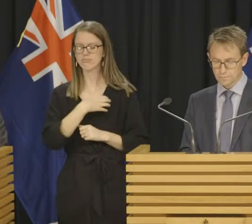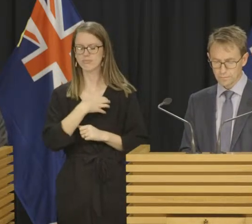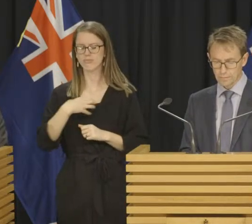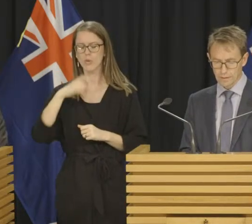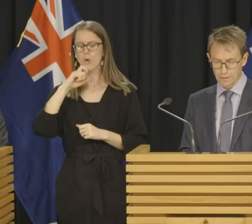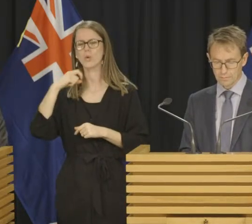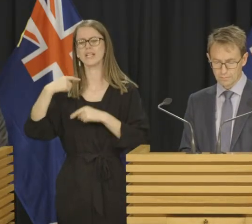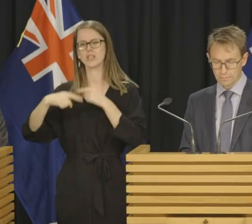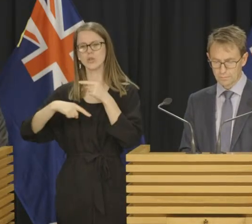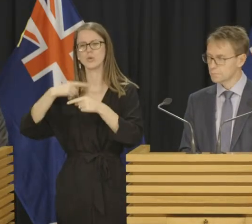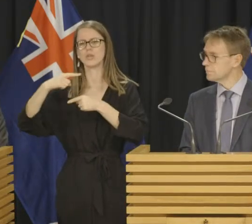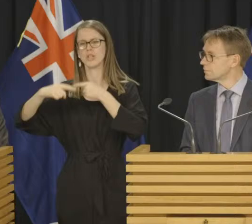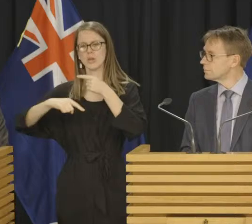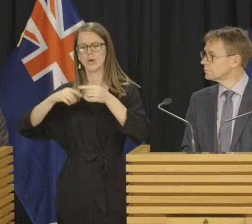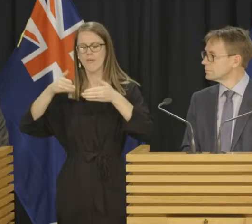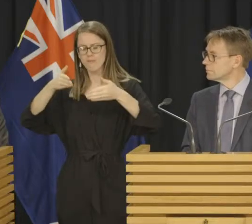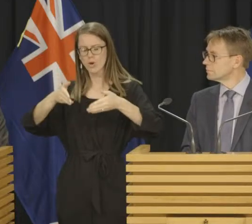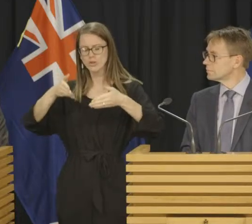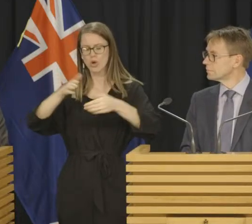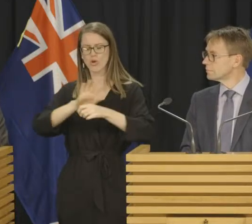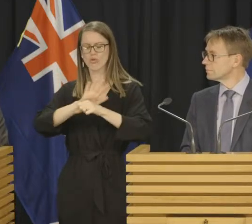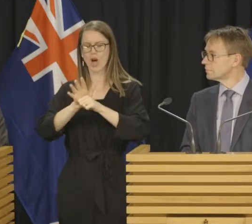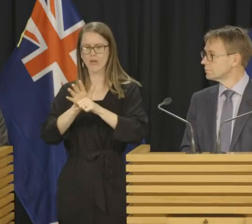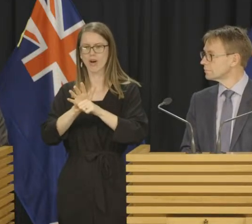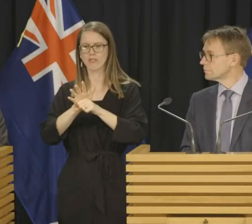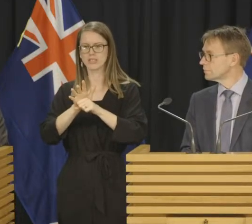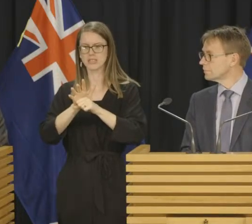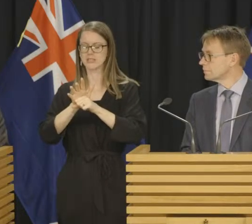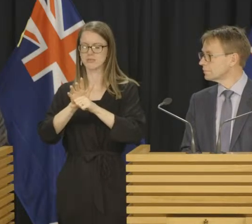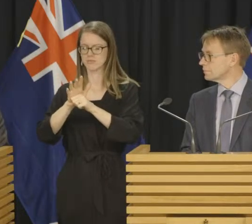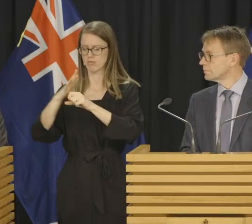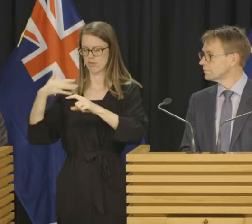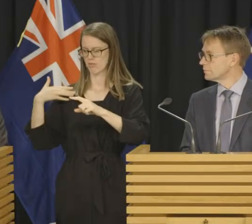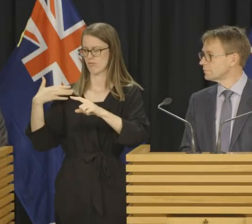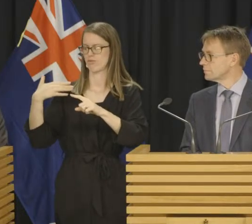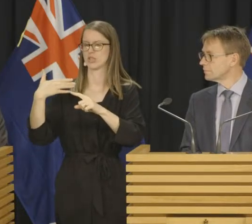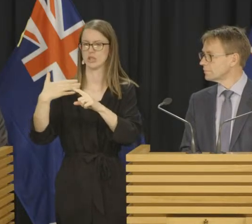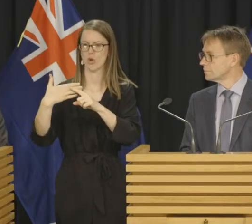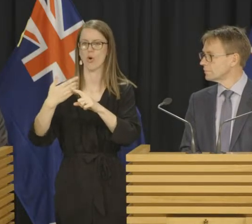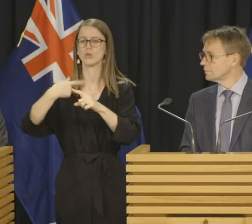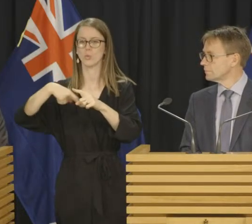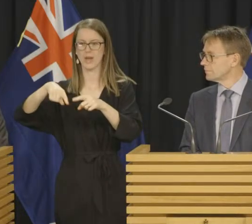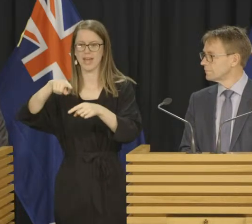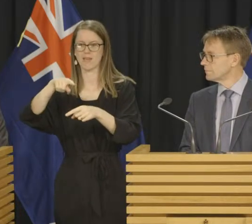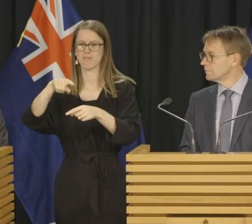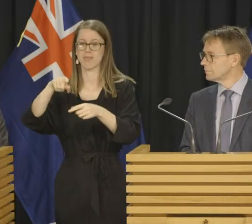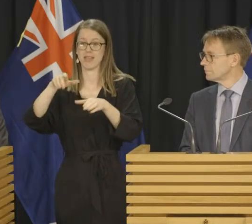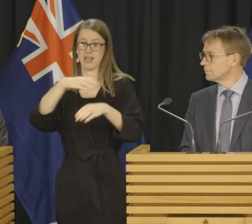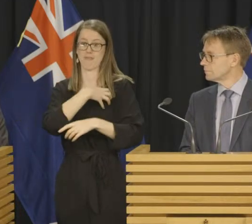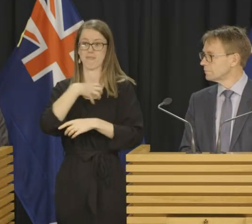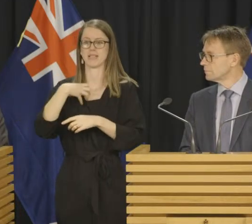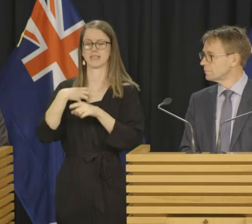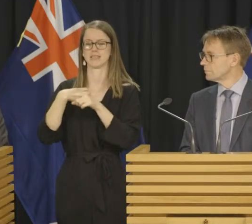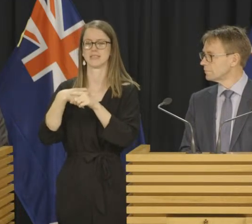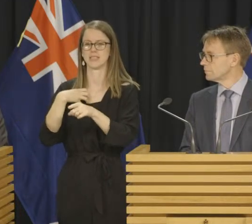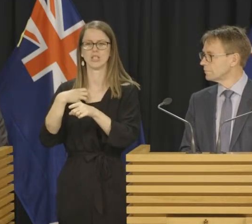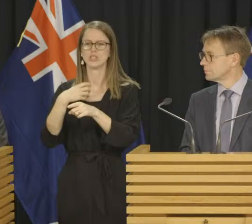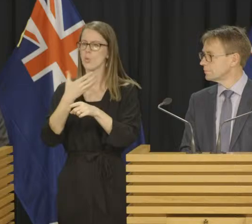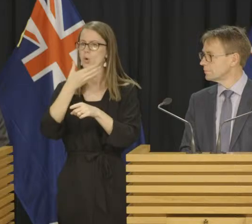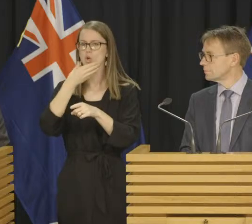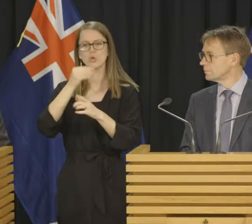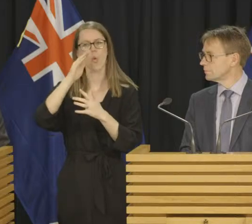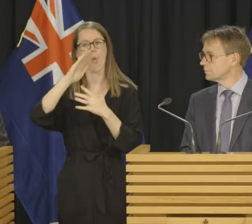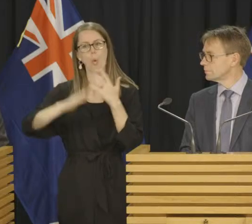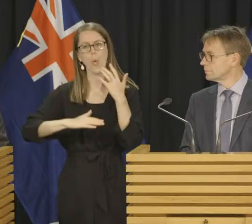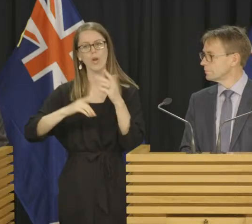lead the COVID-19 response for as long as we are in office. And that includes using all of the tools at